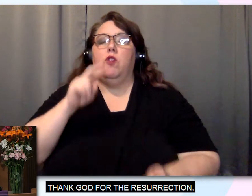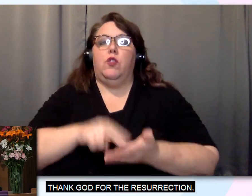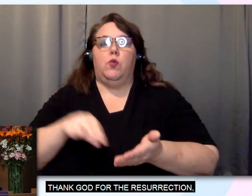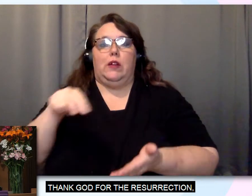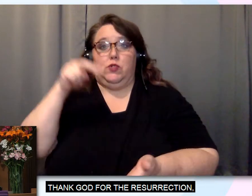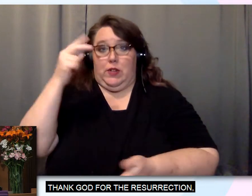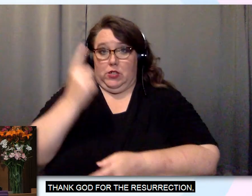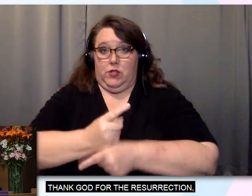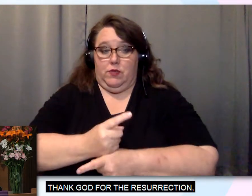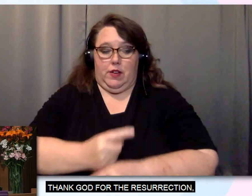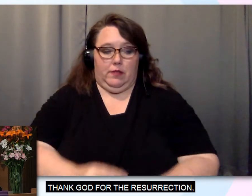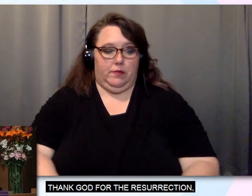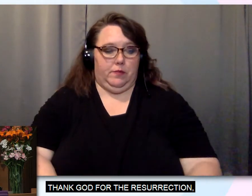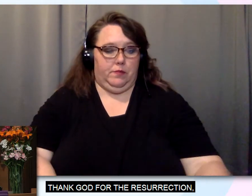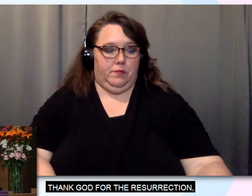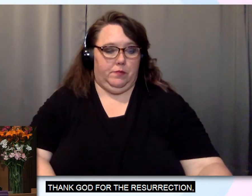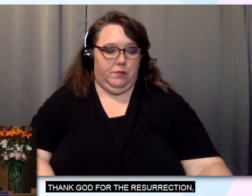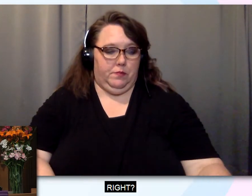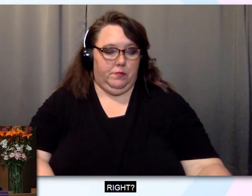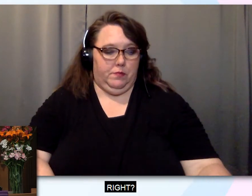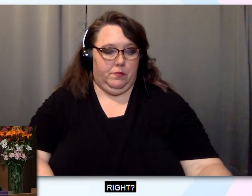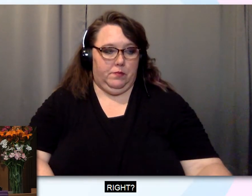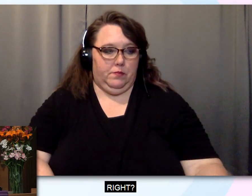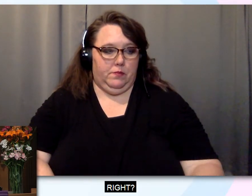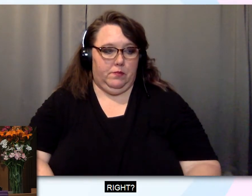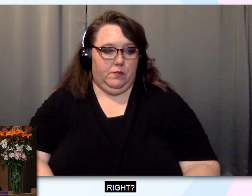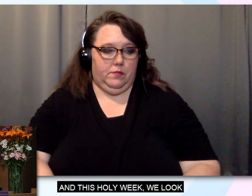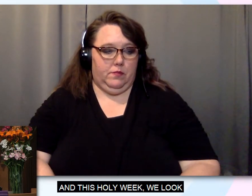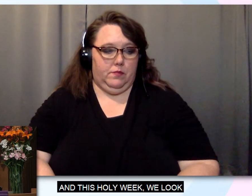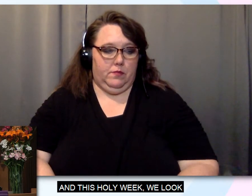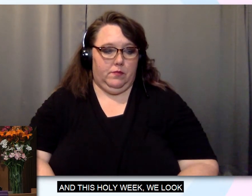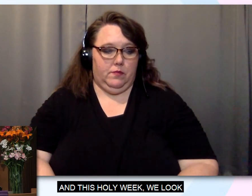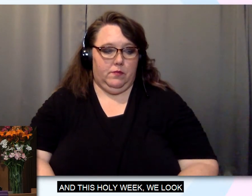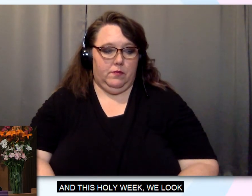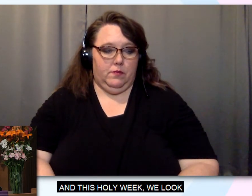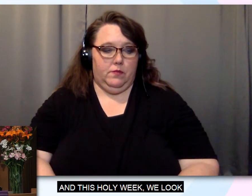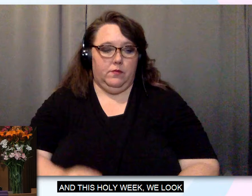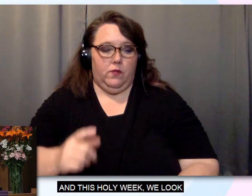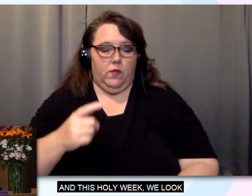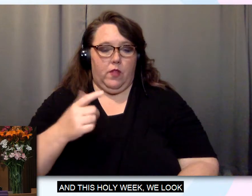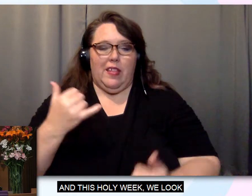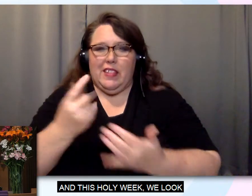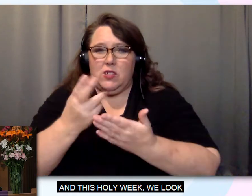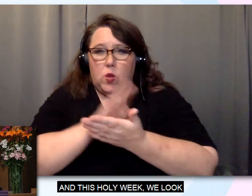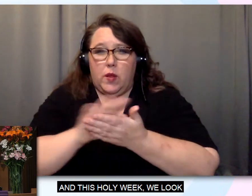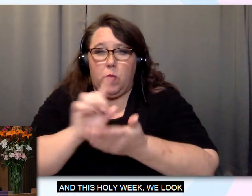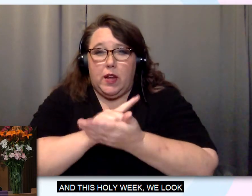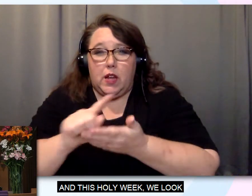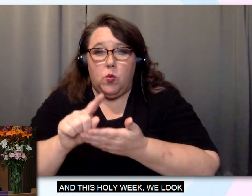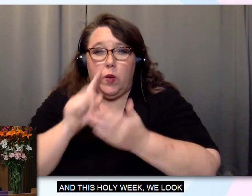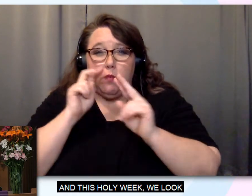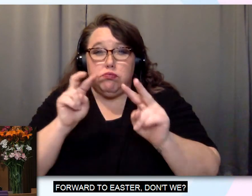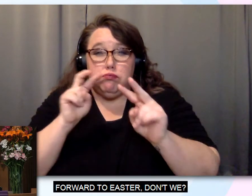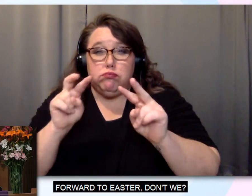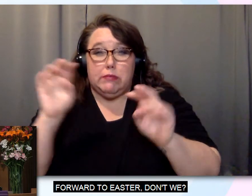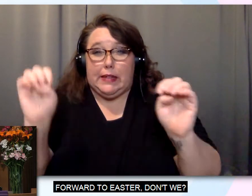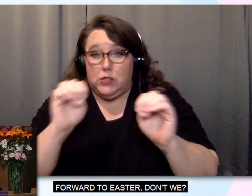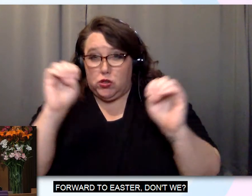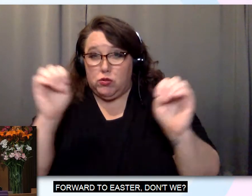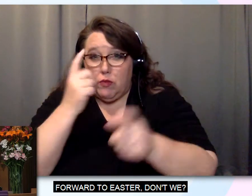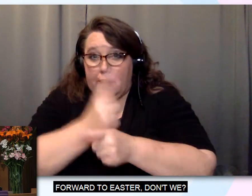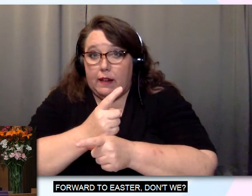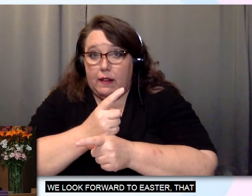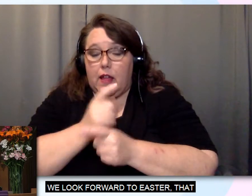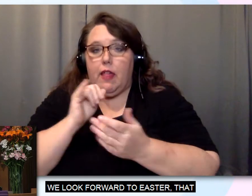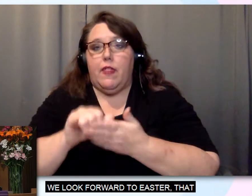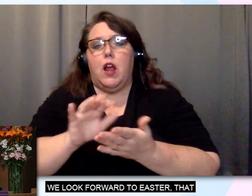Thank God for the resurrection, right? And this Holy Week, we look forward to Easter, don't we? We look forward to